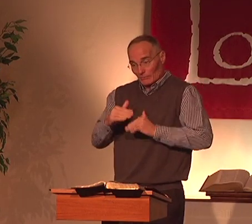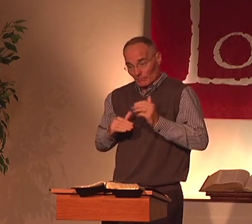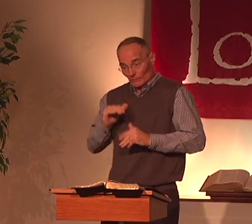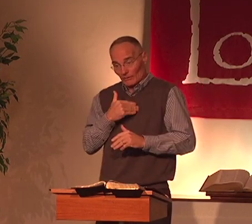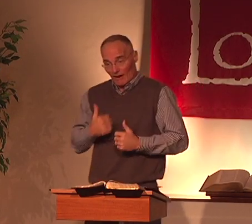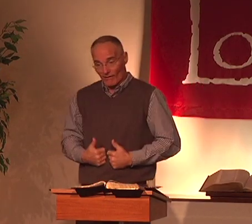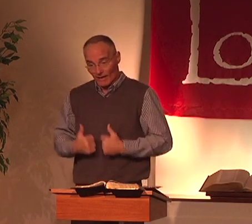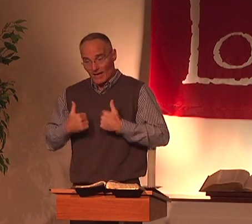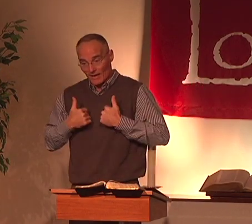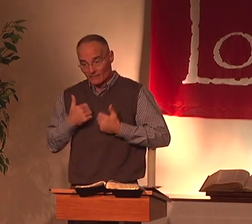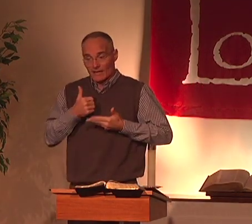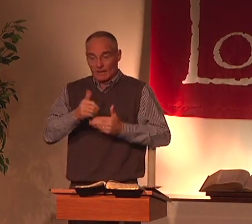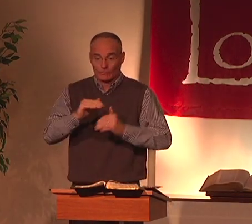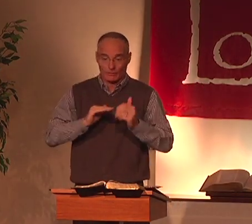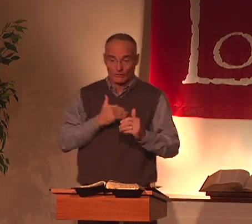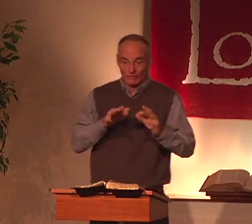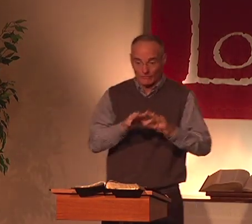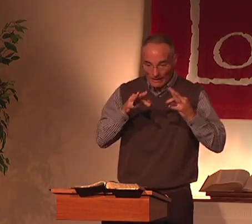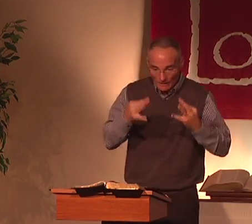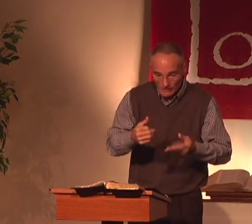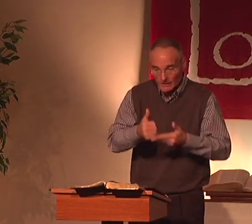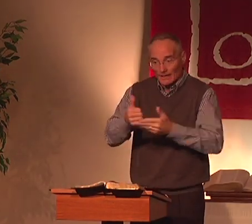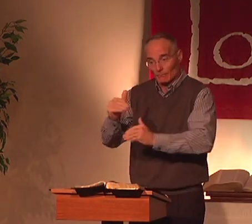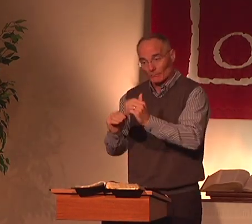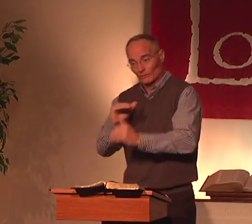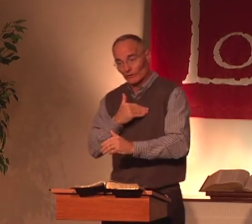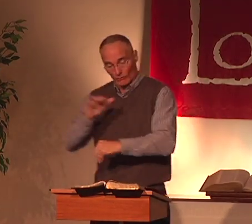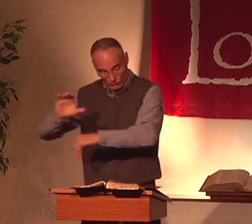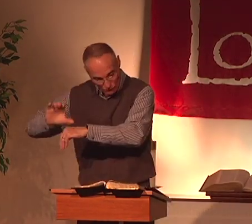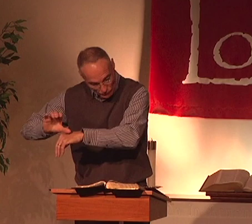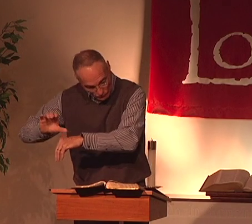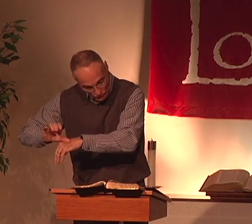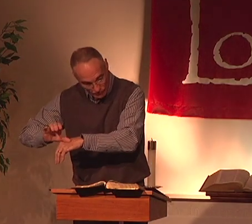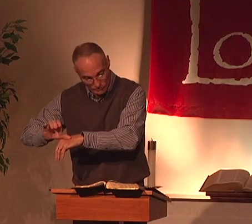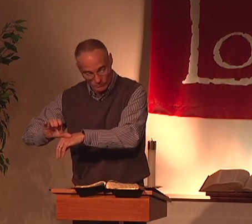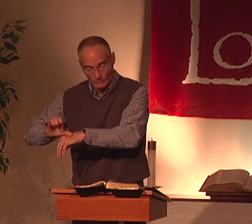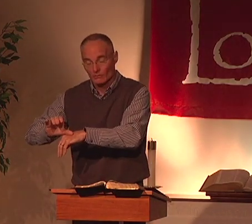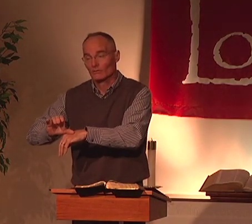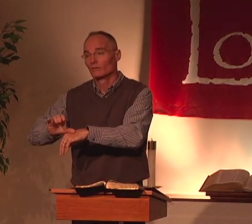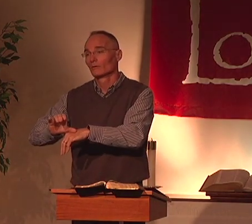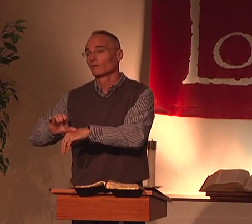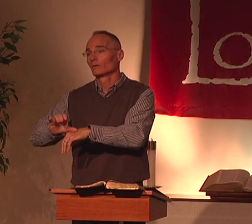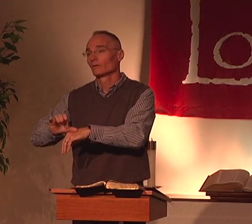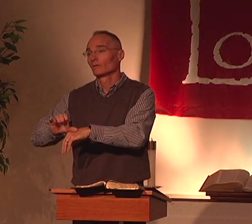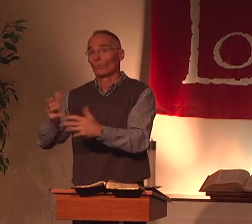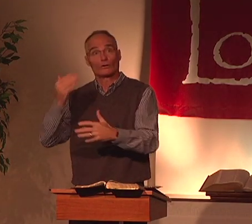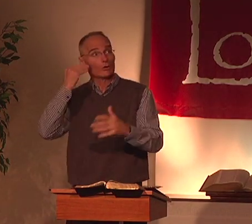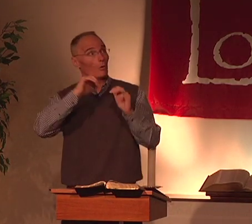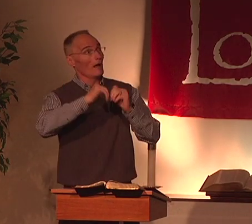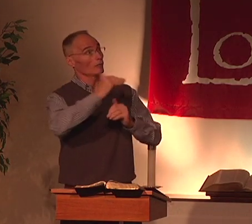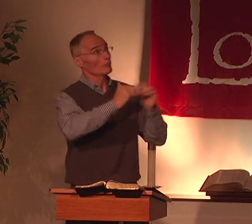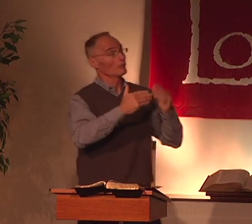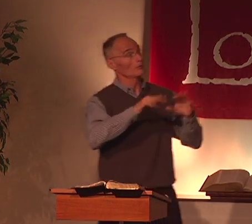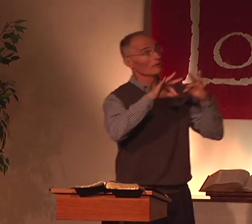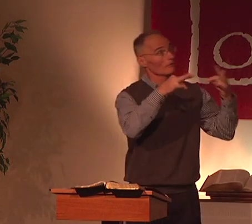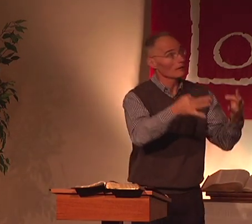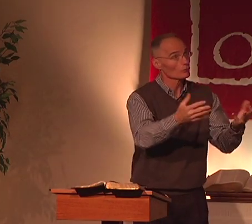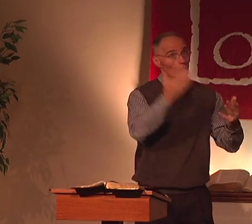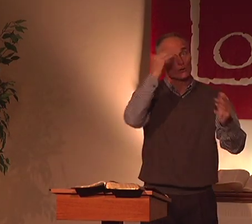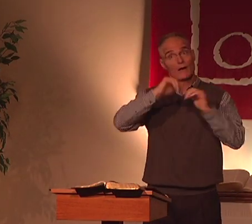Helps us To build our lives Helps us To build our families Helps us To build our church Want to know How to build